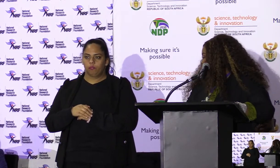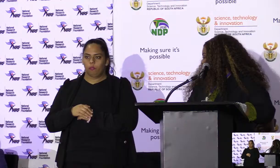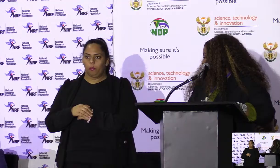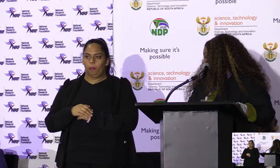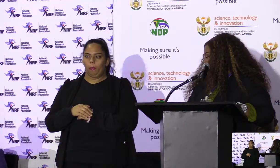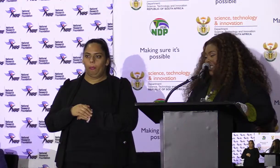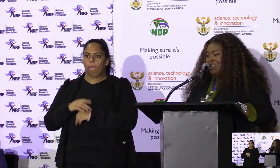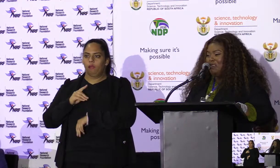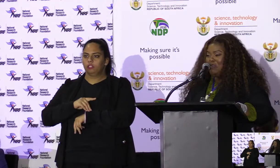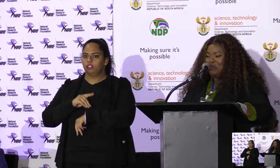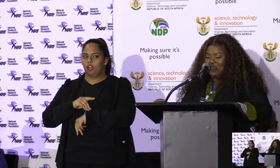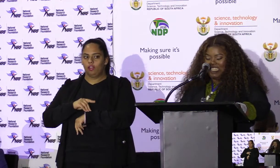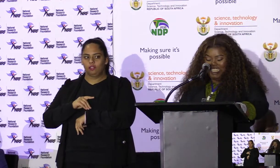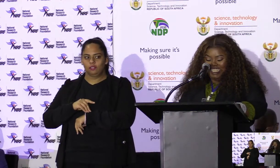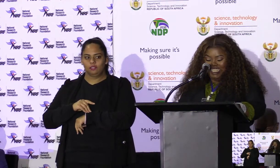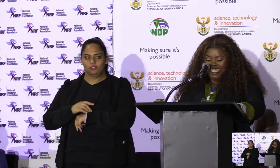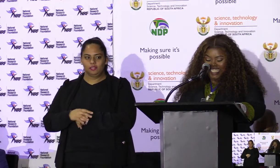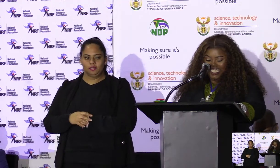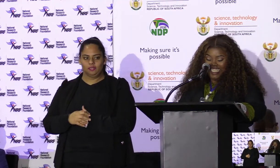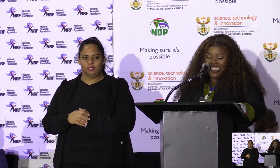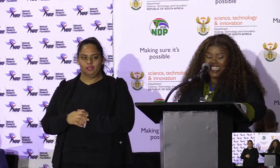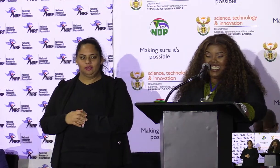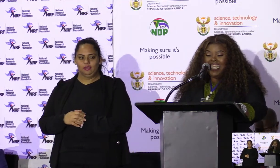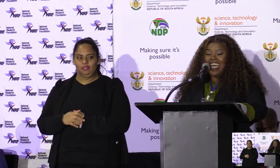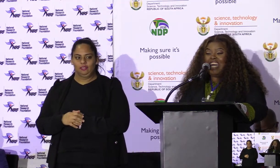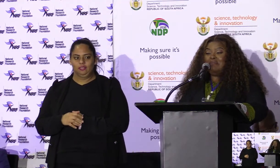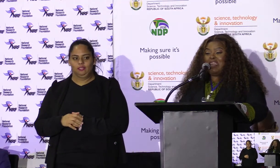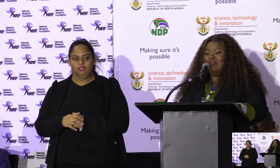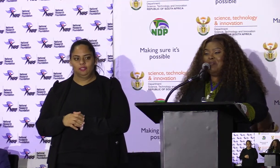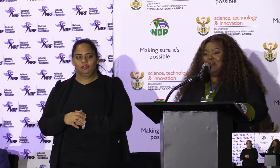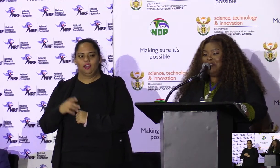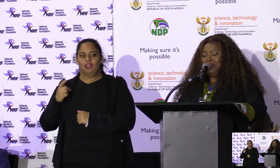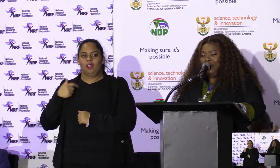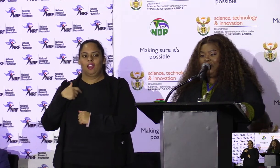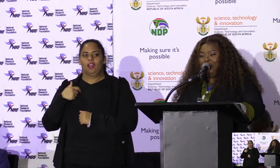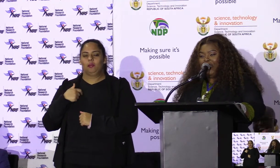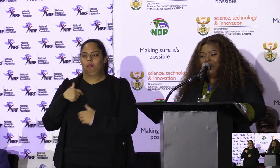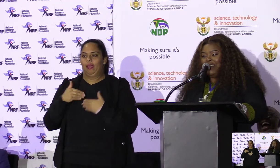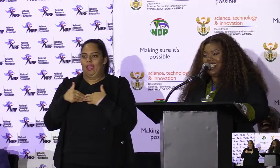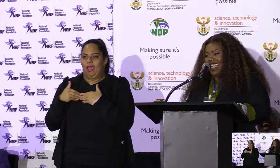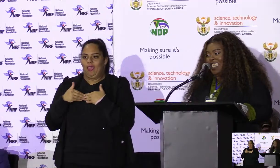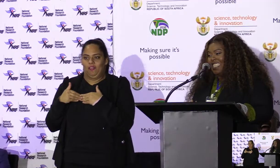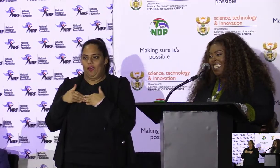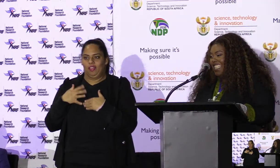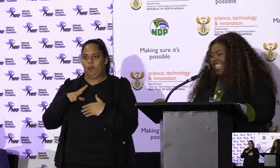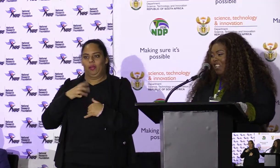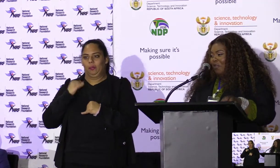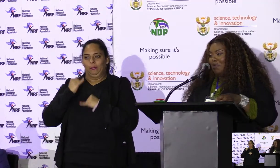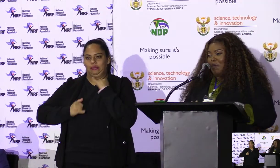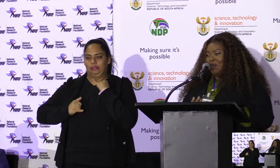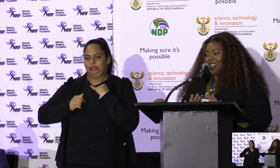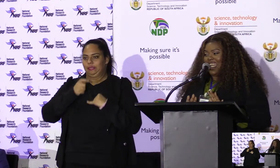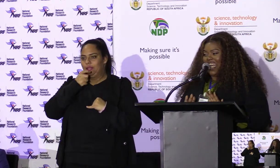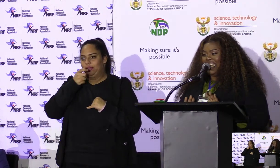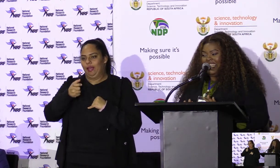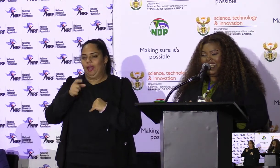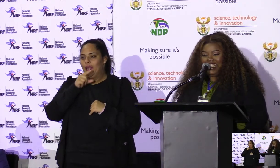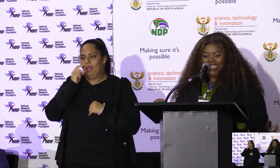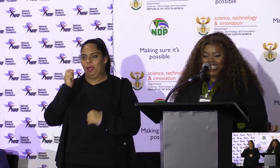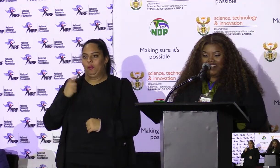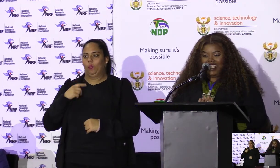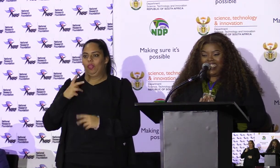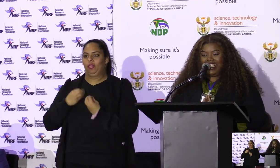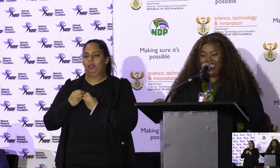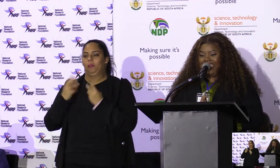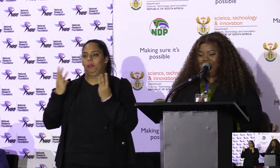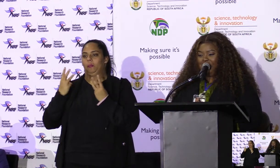it's Dr. Dr. Noromond. I'm careful not to make mistakes with people's